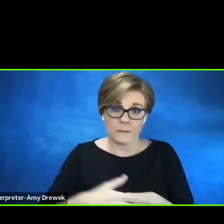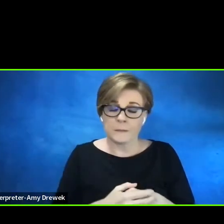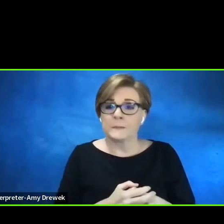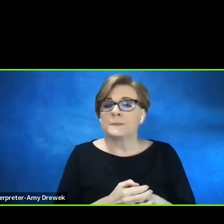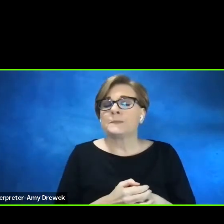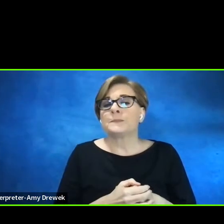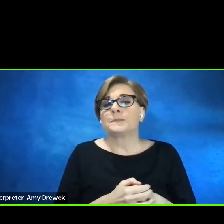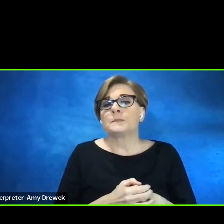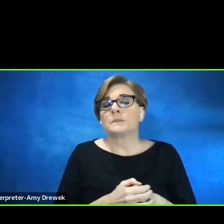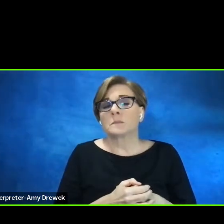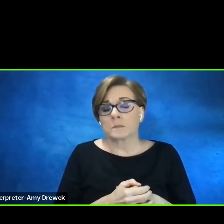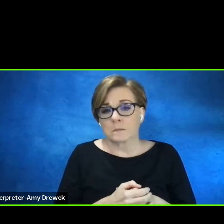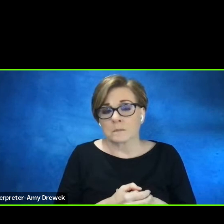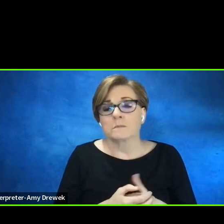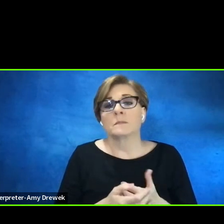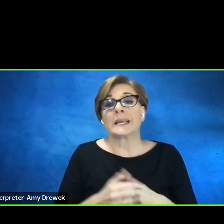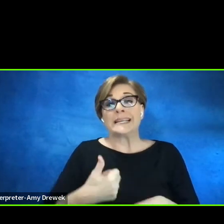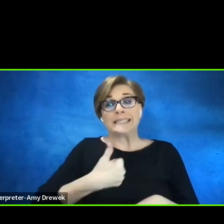Self-service transaction machines.